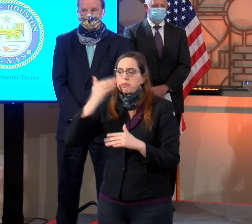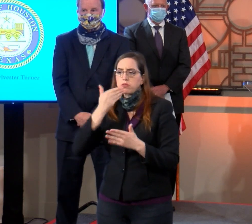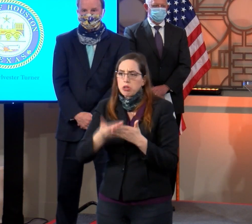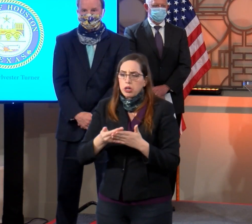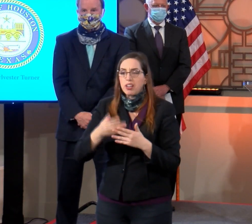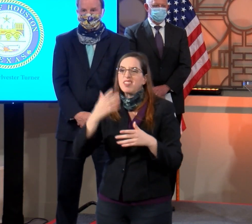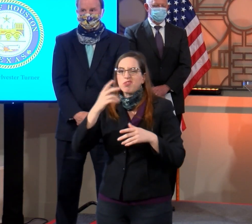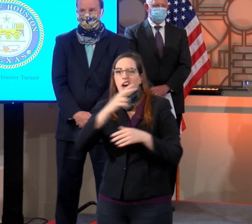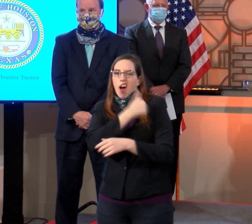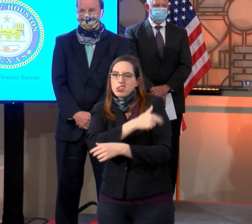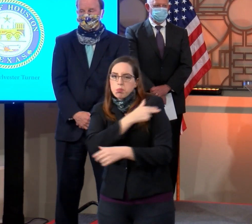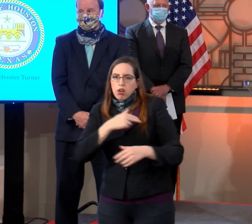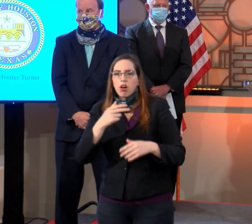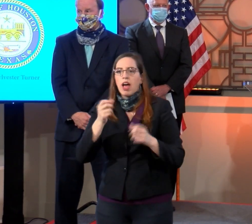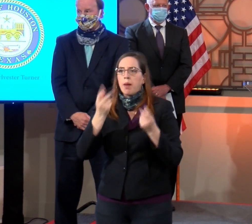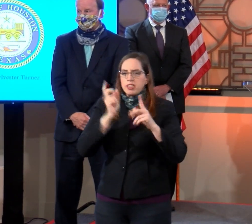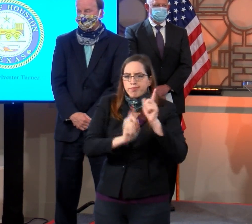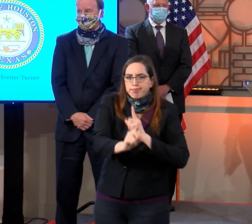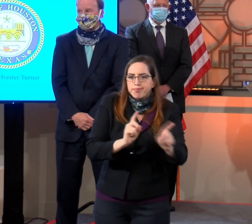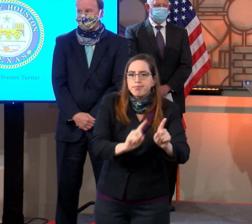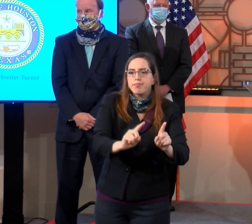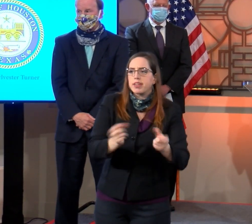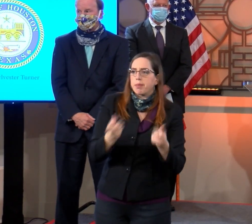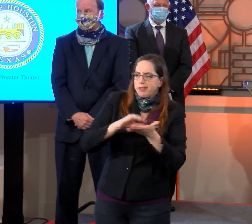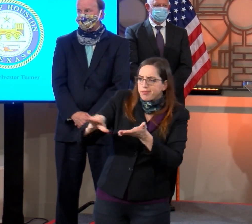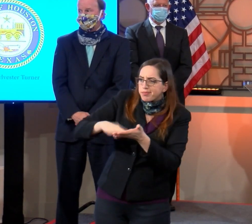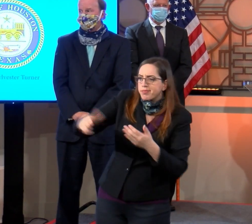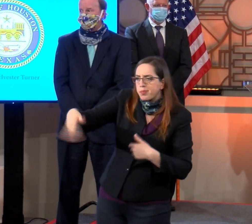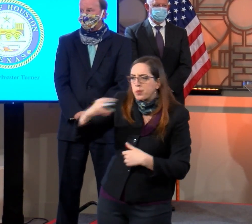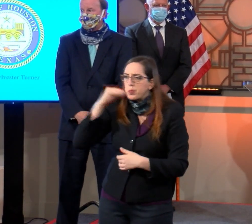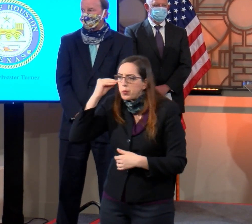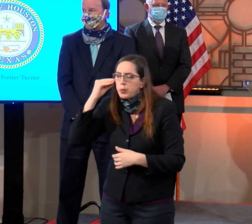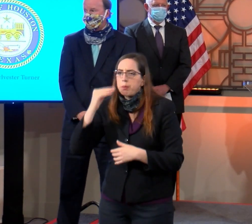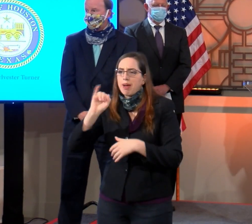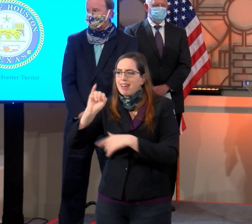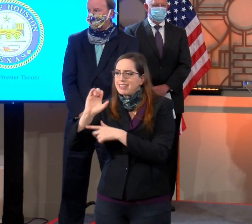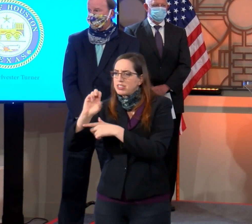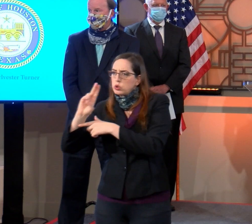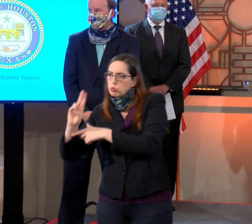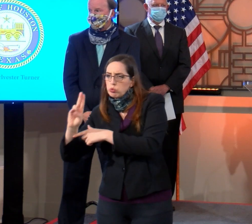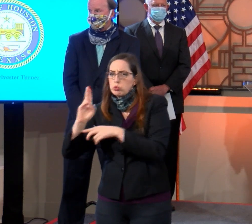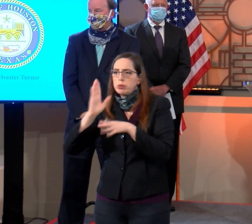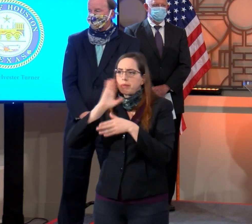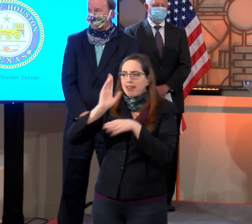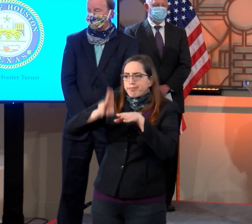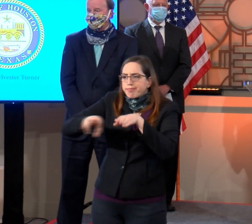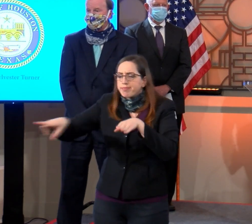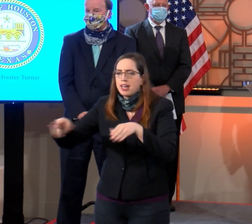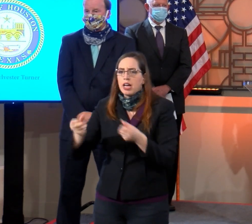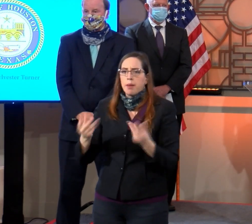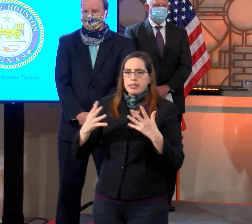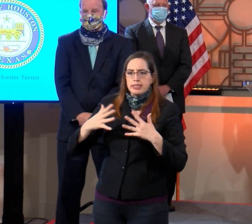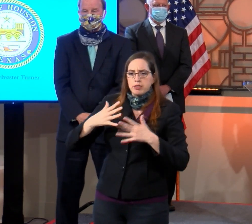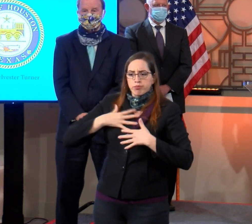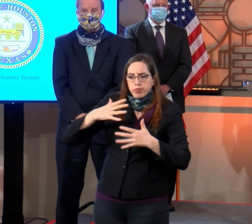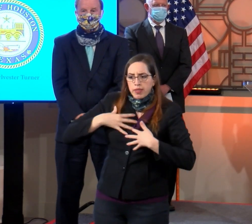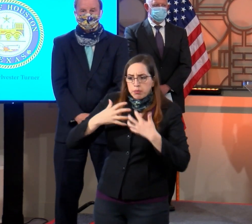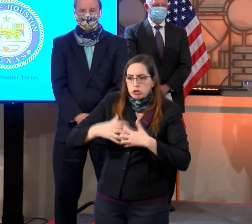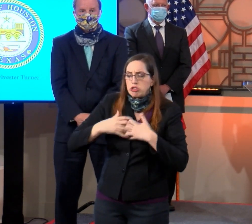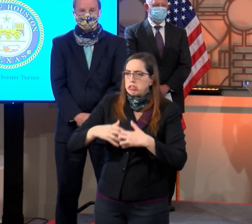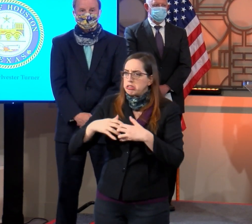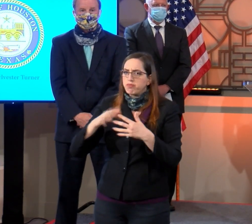going out of our hospitals, the availability of ICU beds, availability of ventilators. Those numbers are